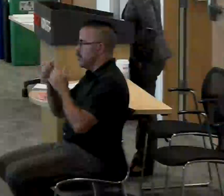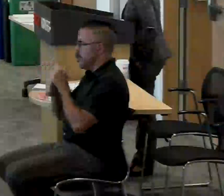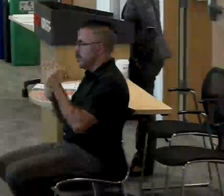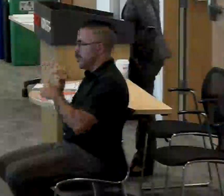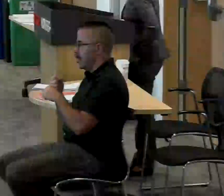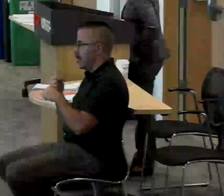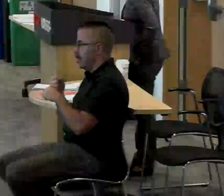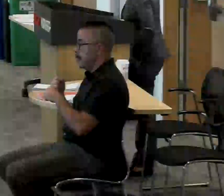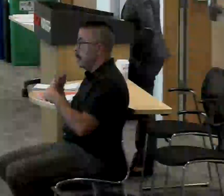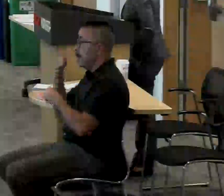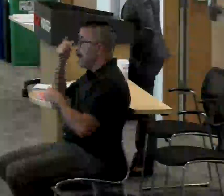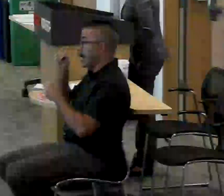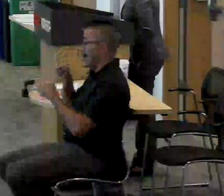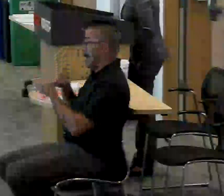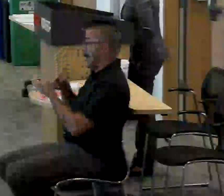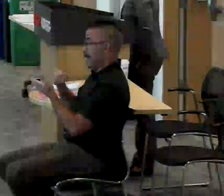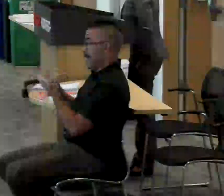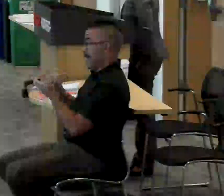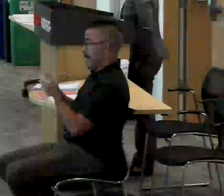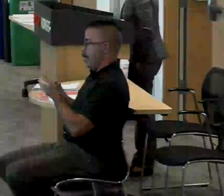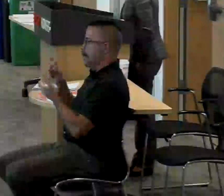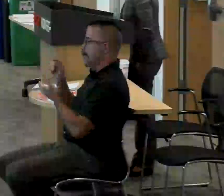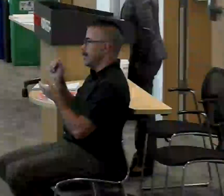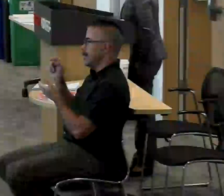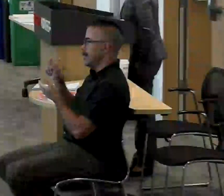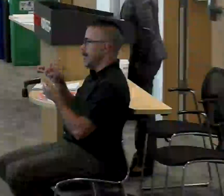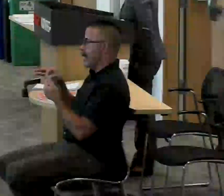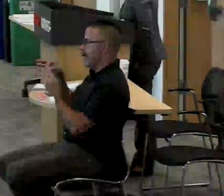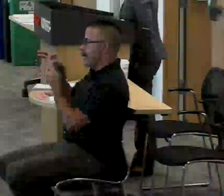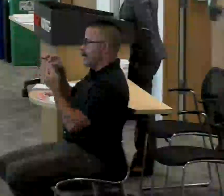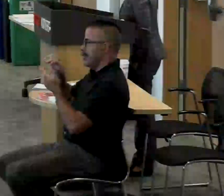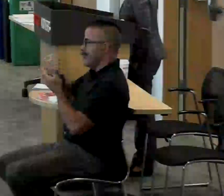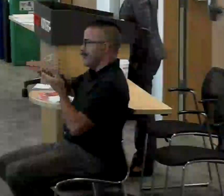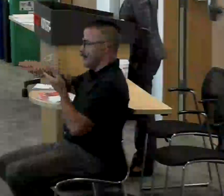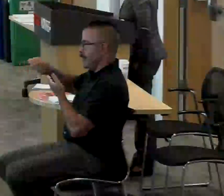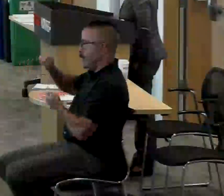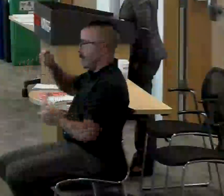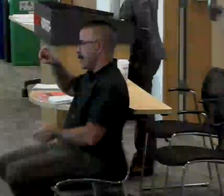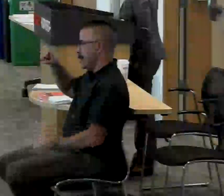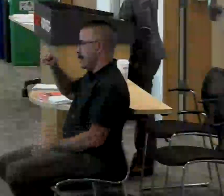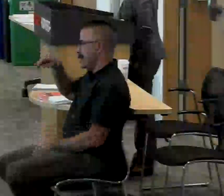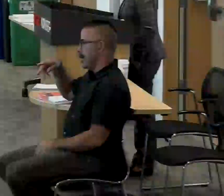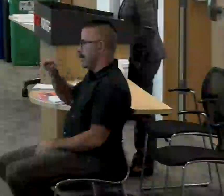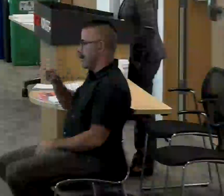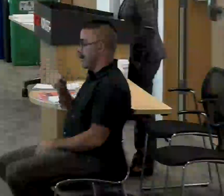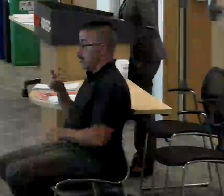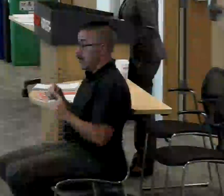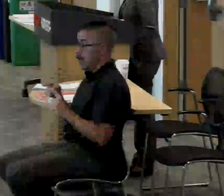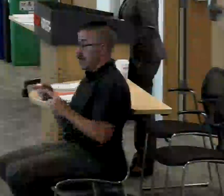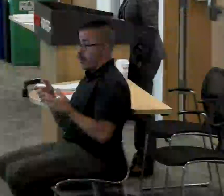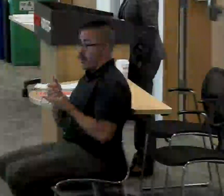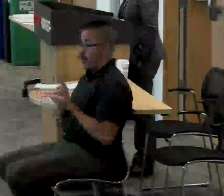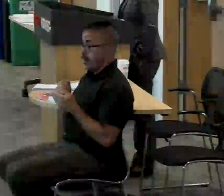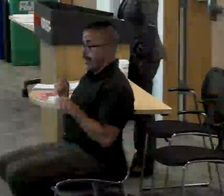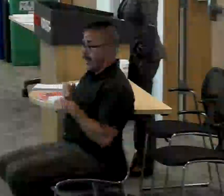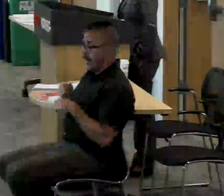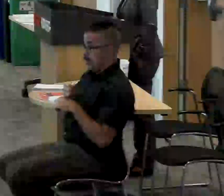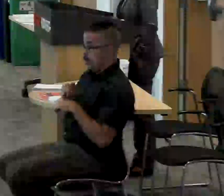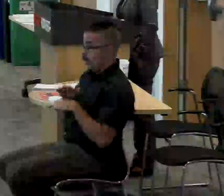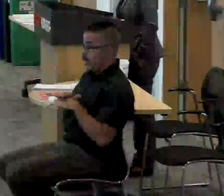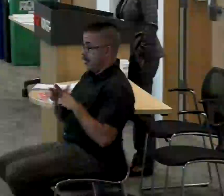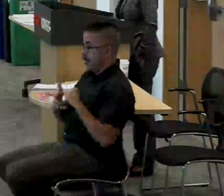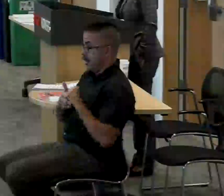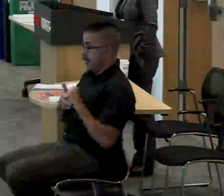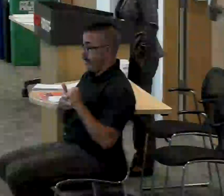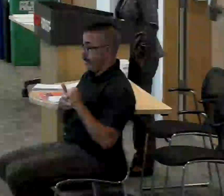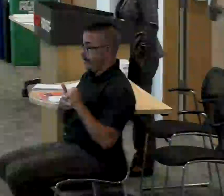are tax exempt. So when you earn interest on an investment or on your savings, the federal and the state government